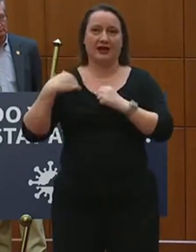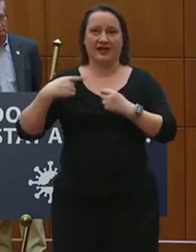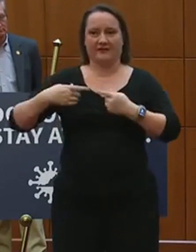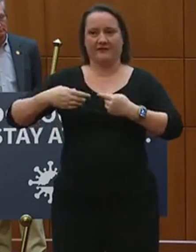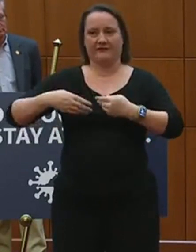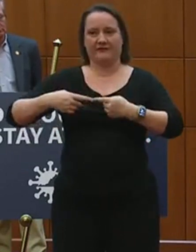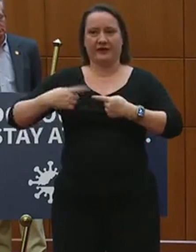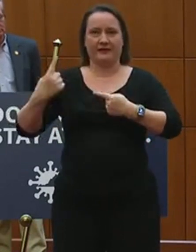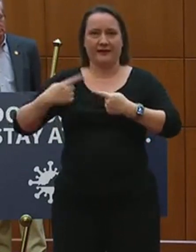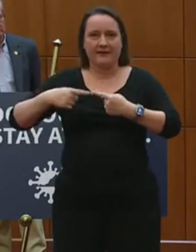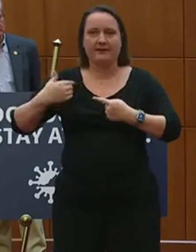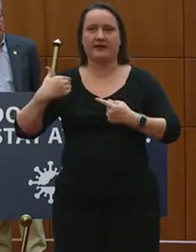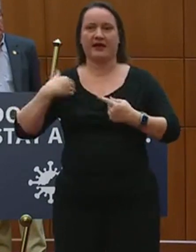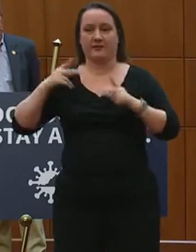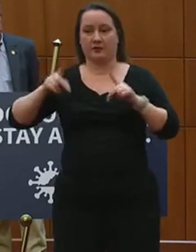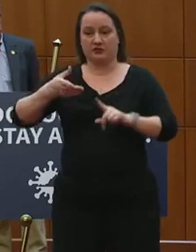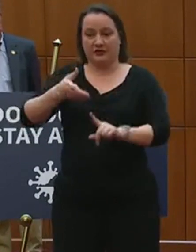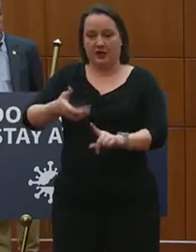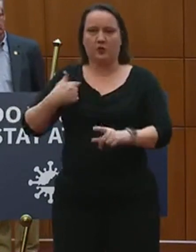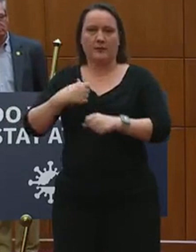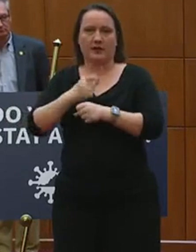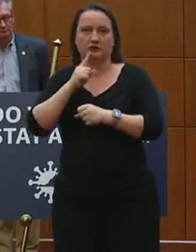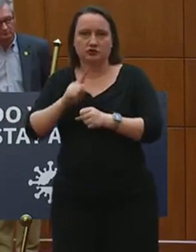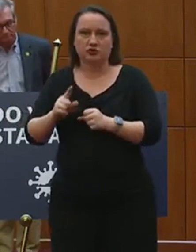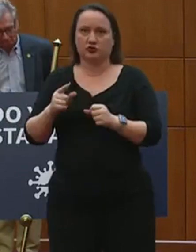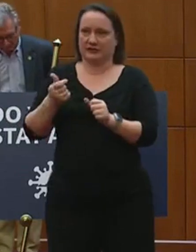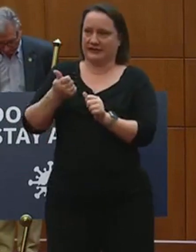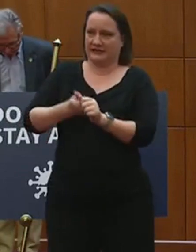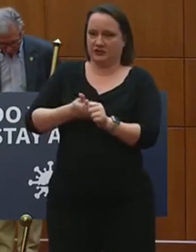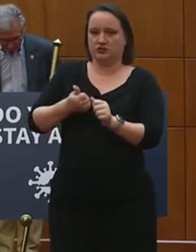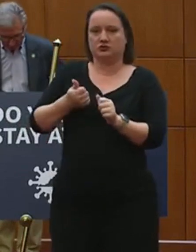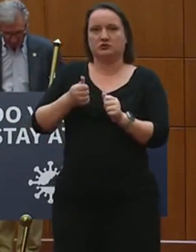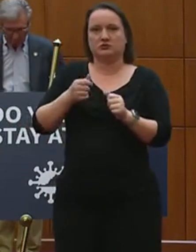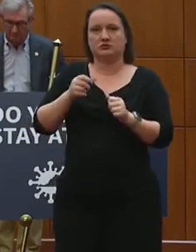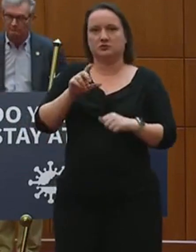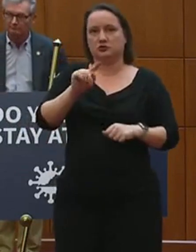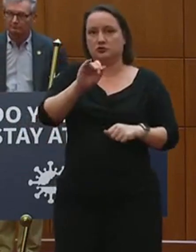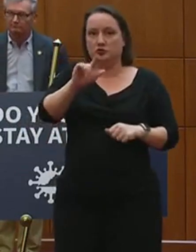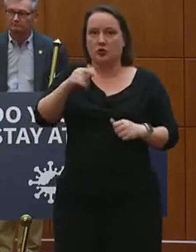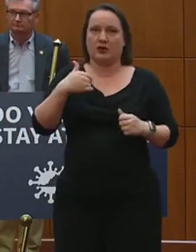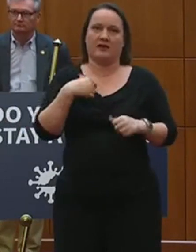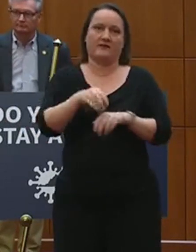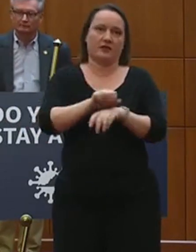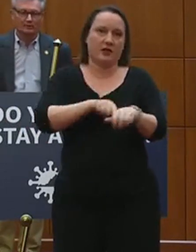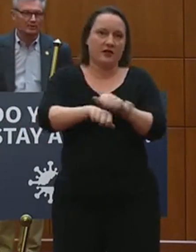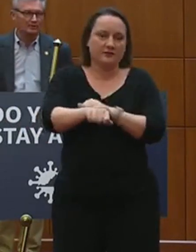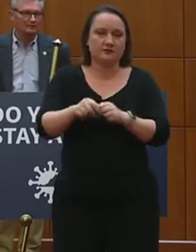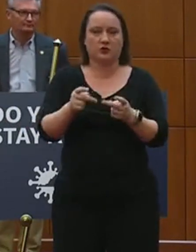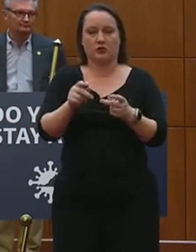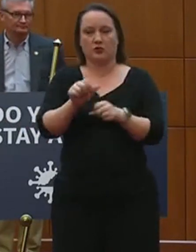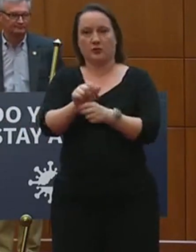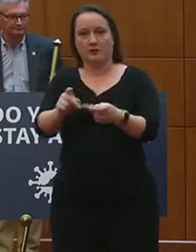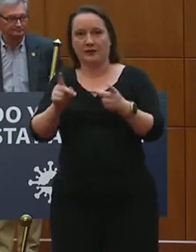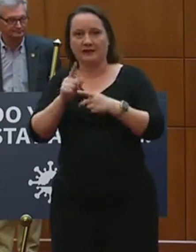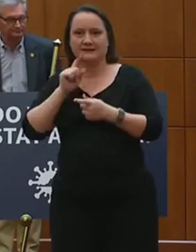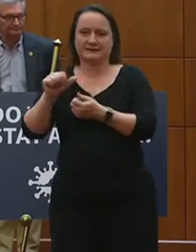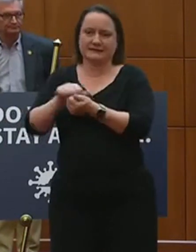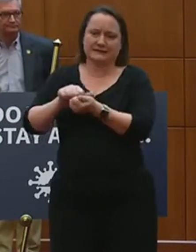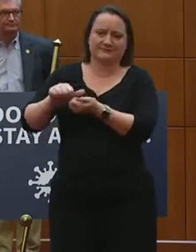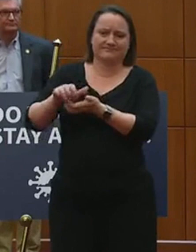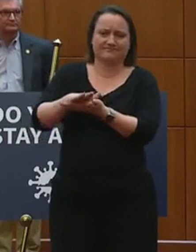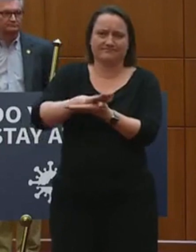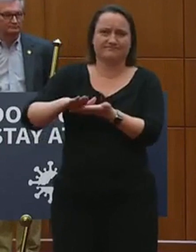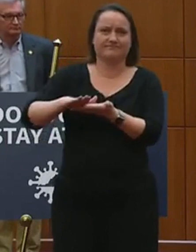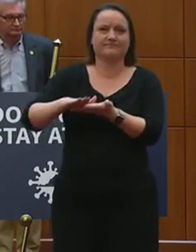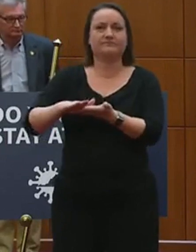ensuring at all 16 that everyone has gloves, that the workspace is being cleaned and sanitized,